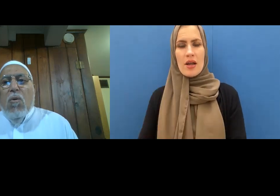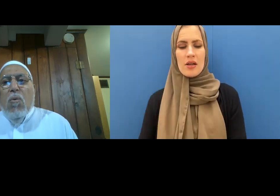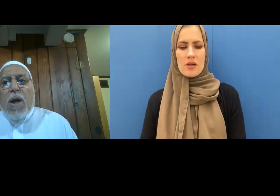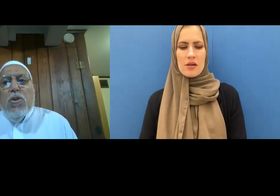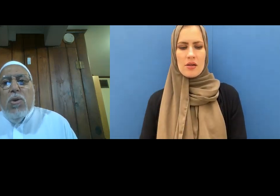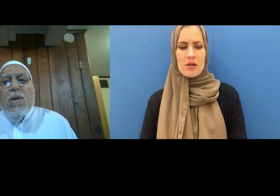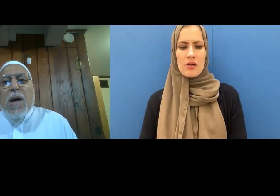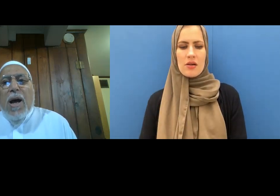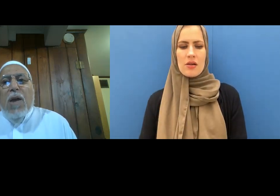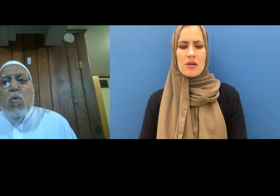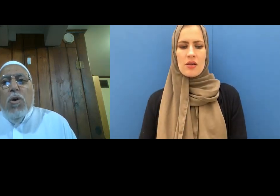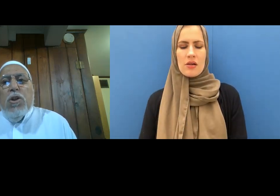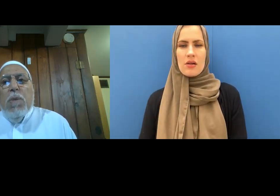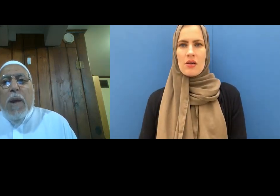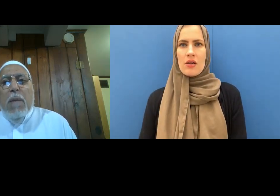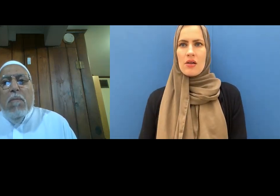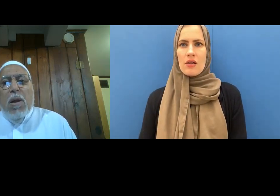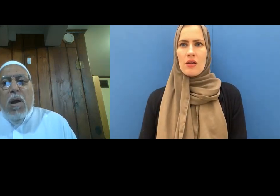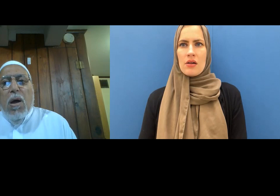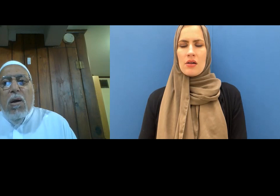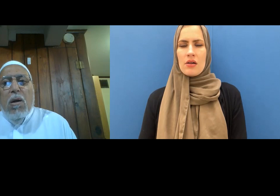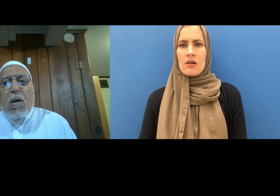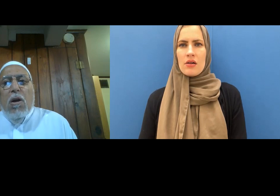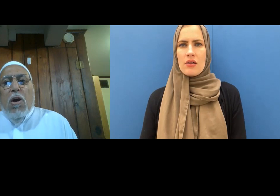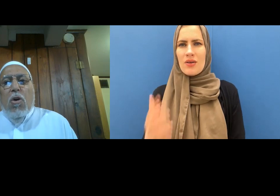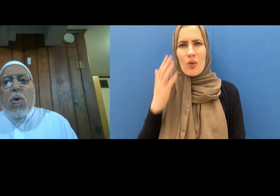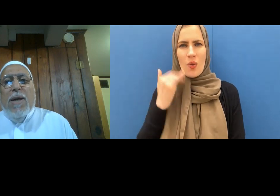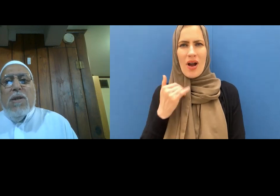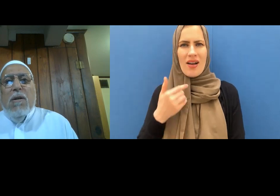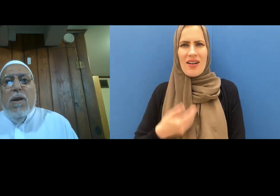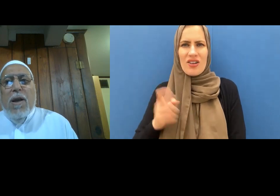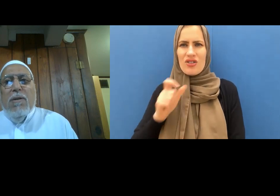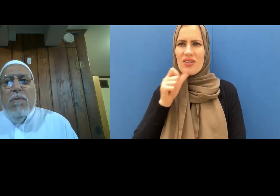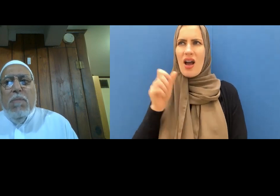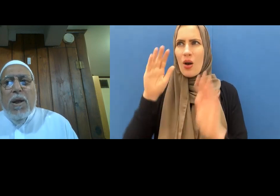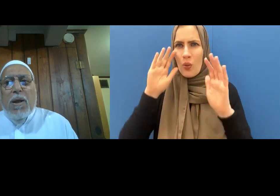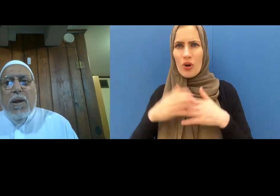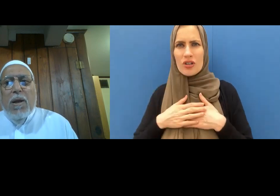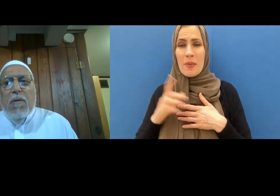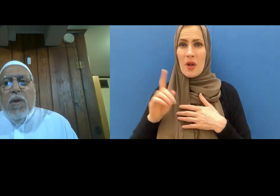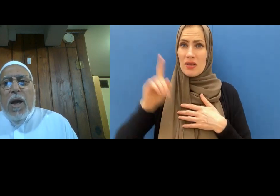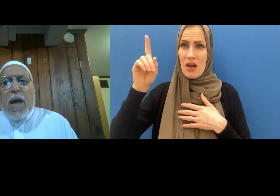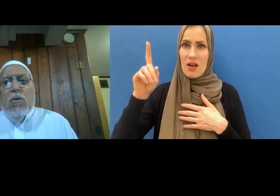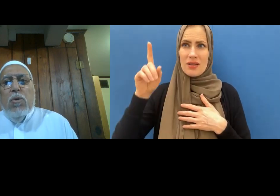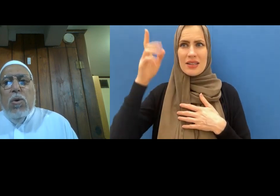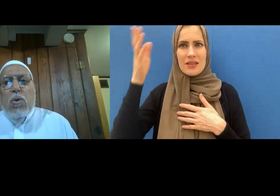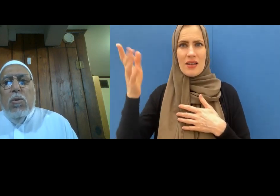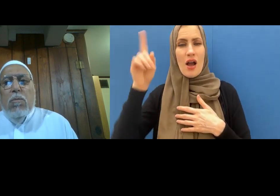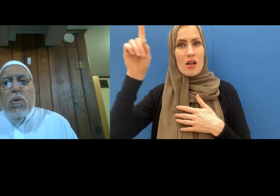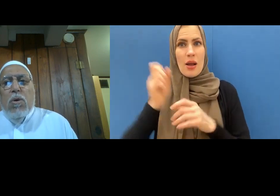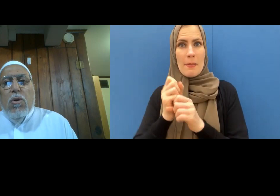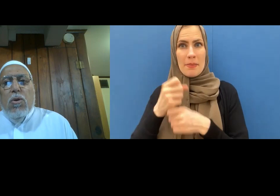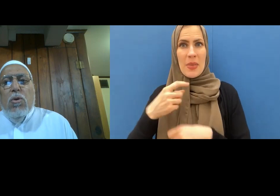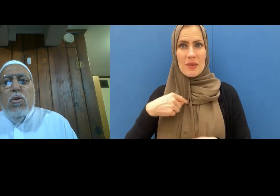And why shouldn't I worship him, Allah, who has created me and to